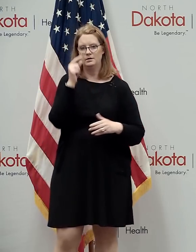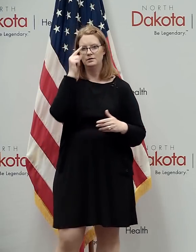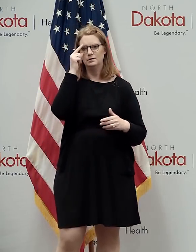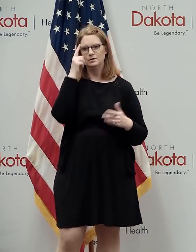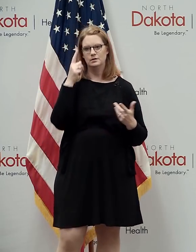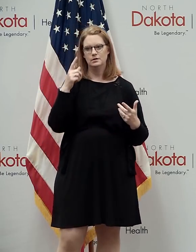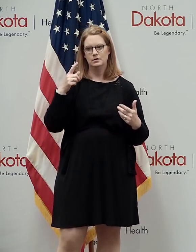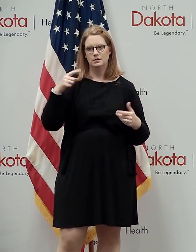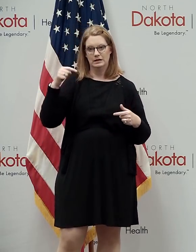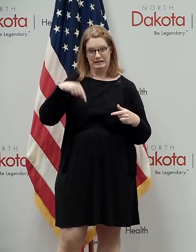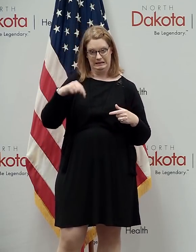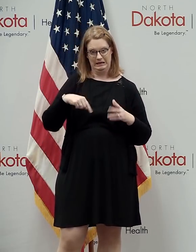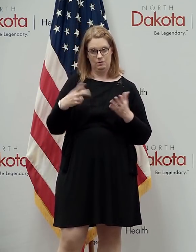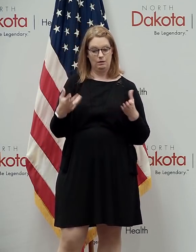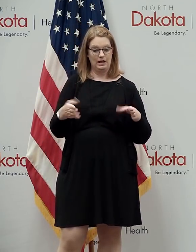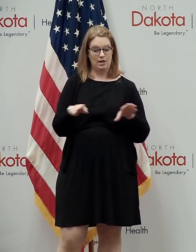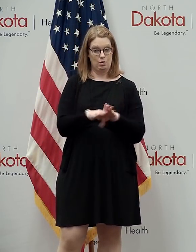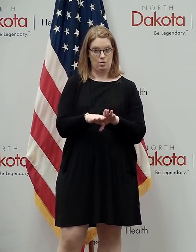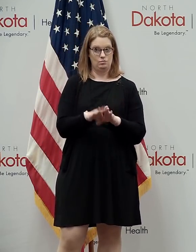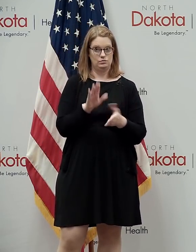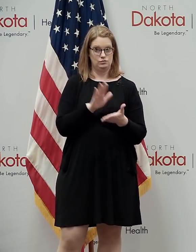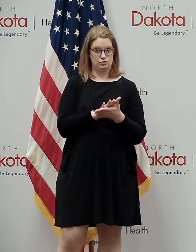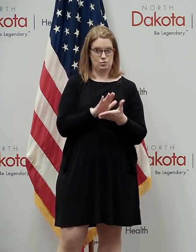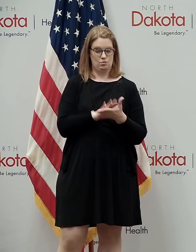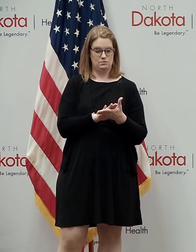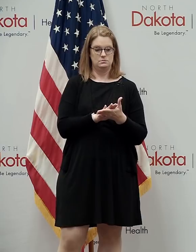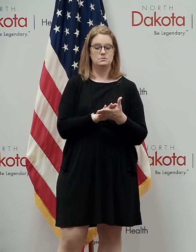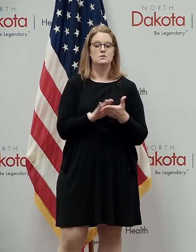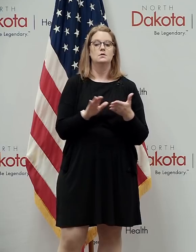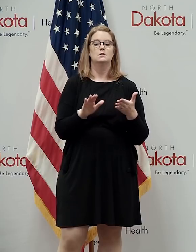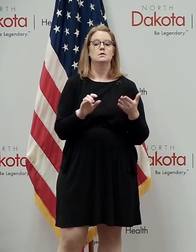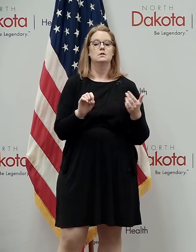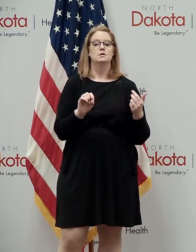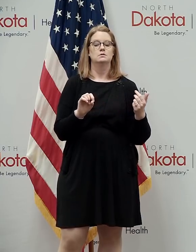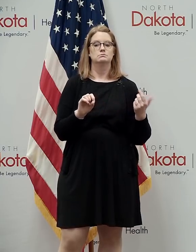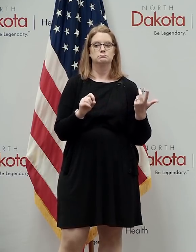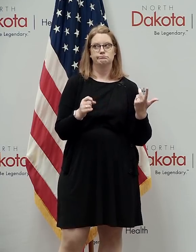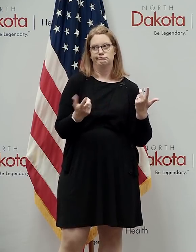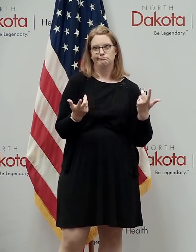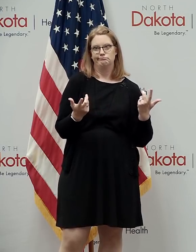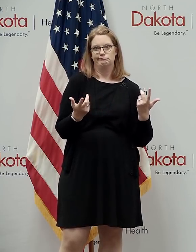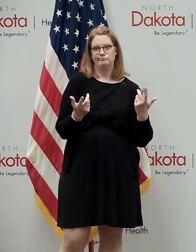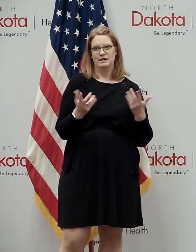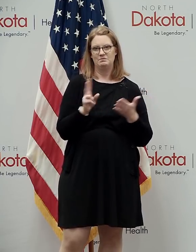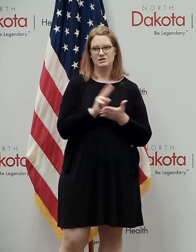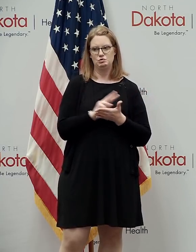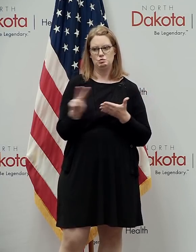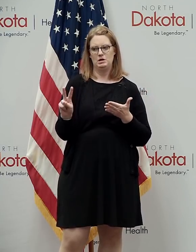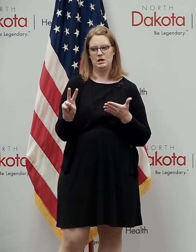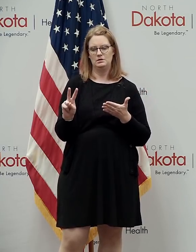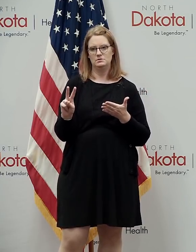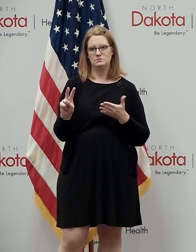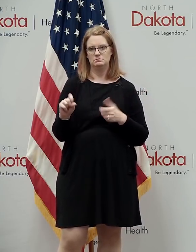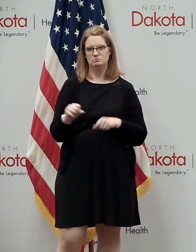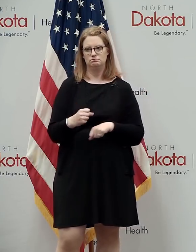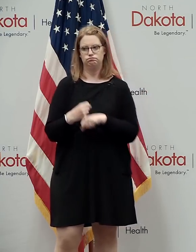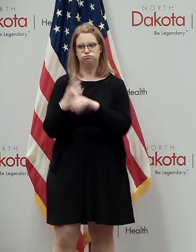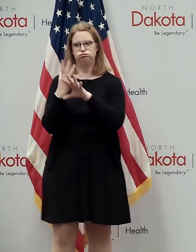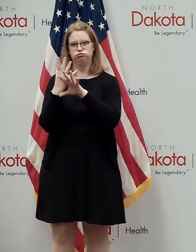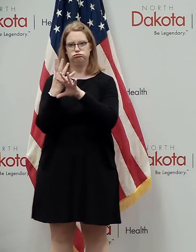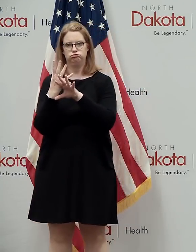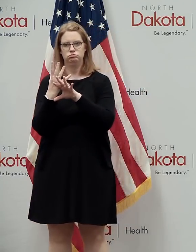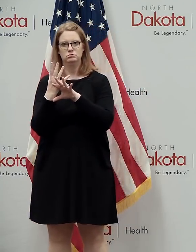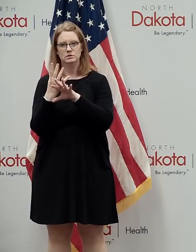we closed schools, and then within a period of 2 weeks, we're back